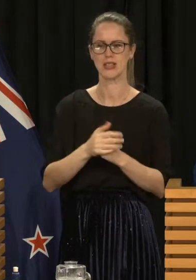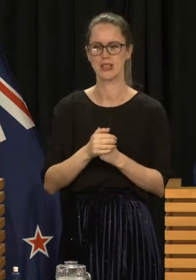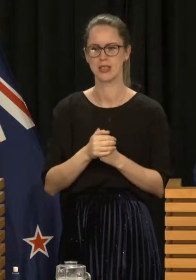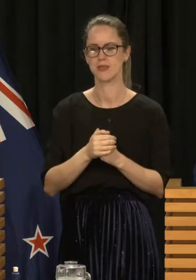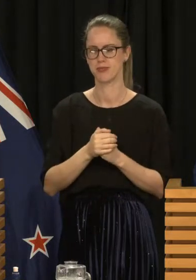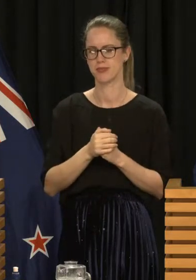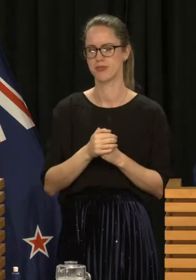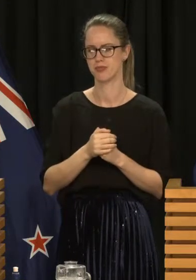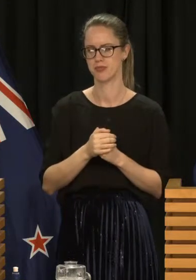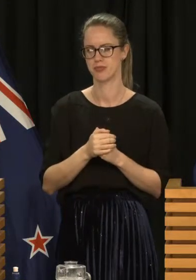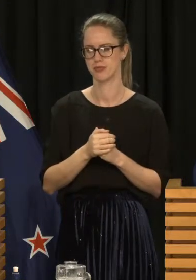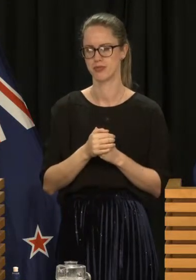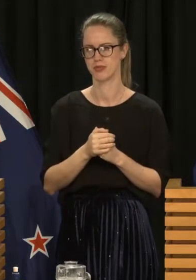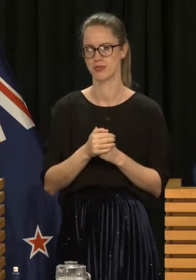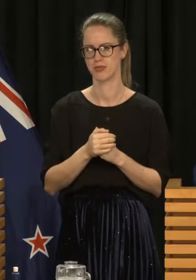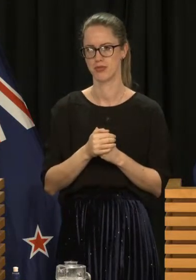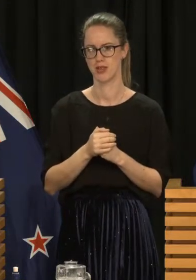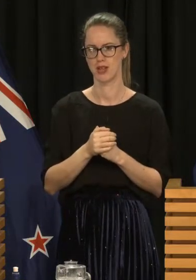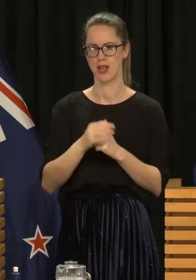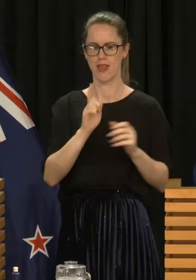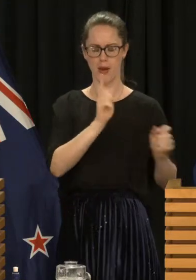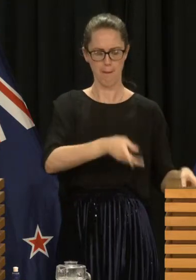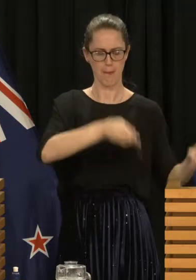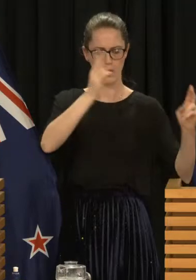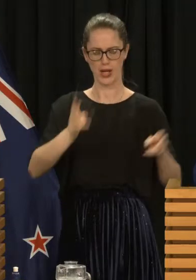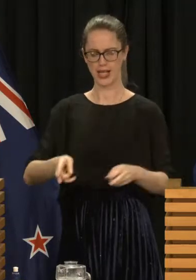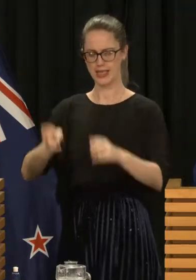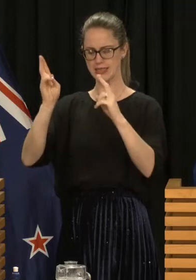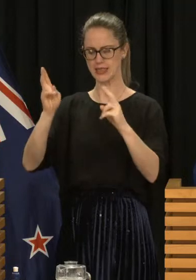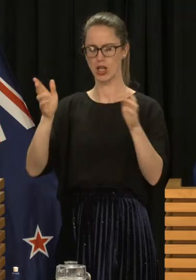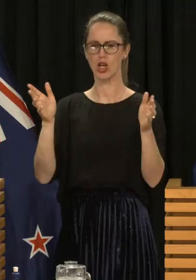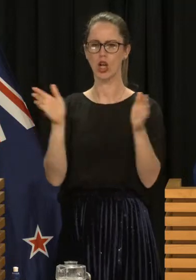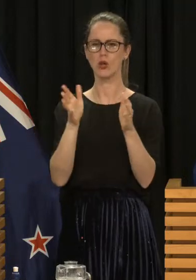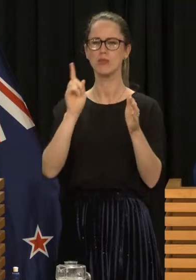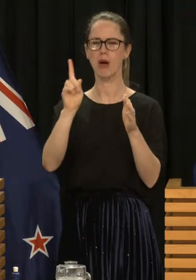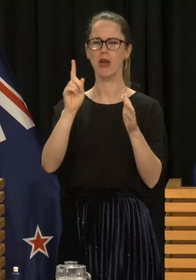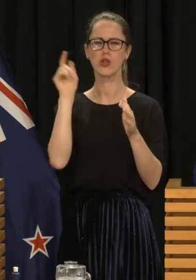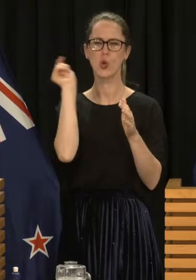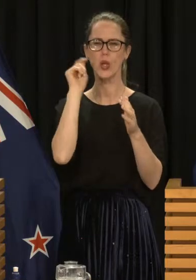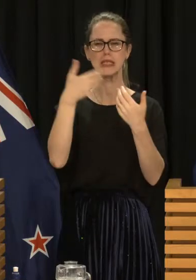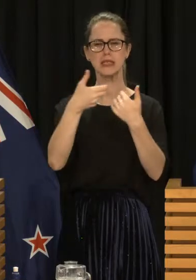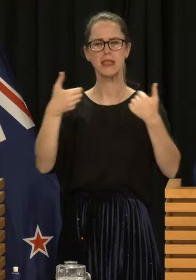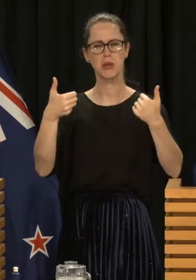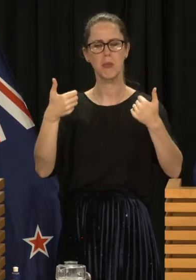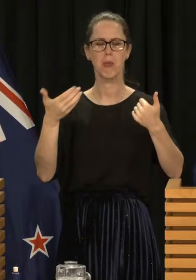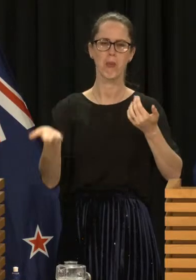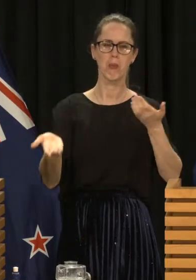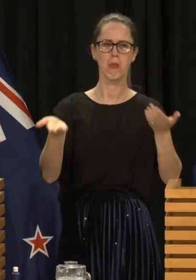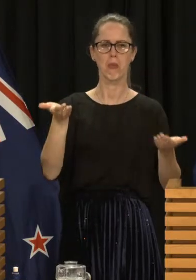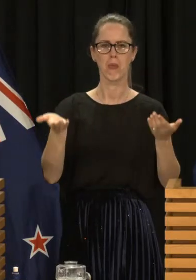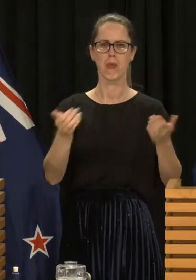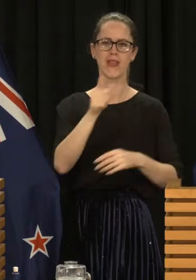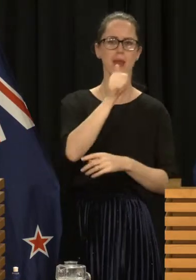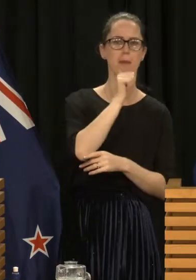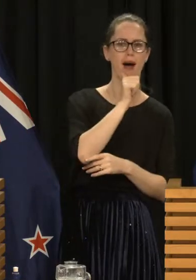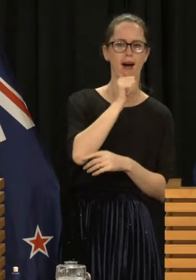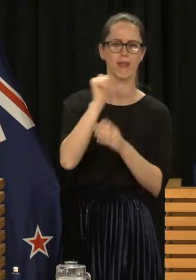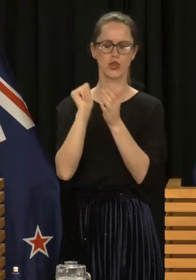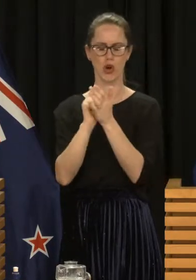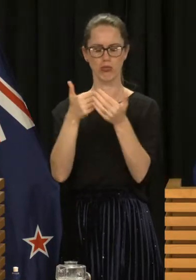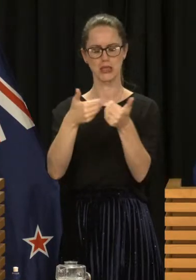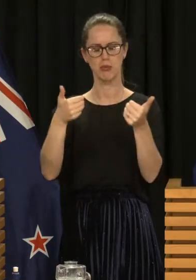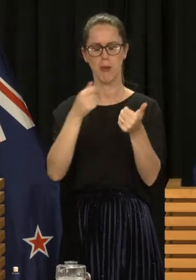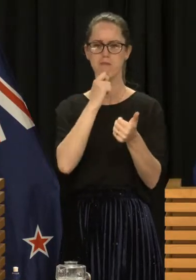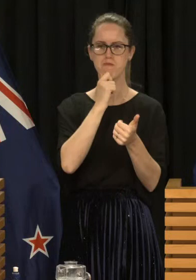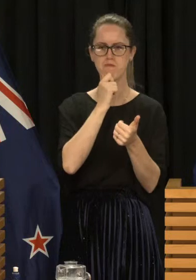while the premises are close, there do appear to be separate toilet facilities for the two premises in question, so the bar and the shop. They